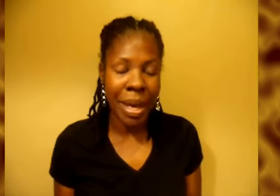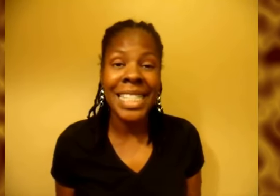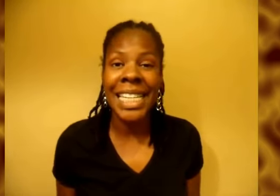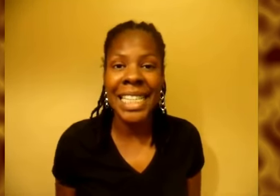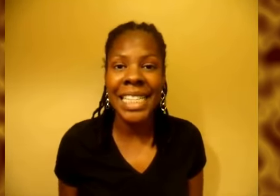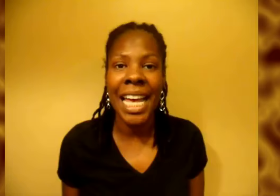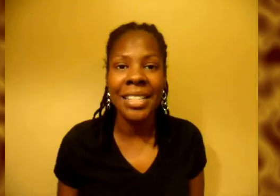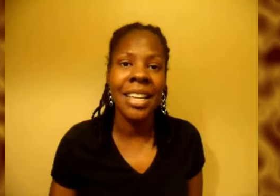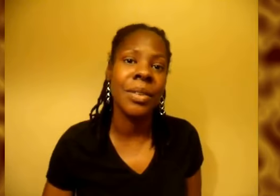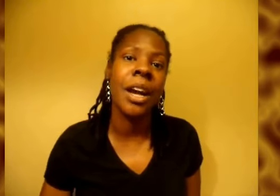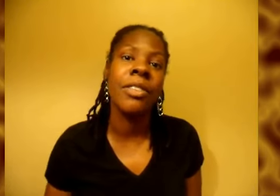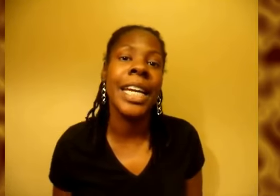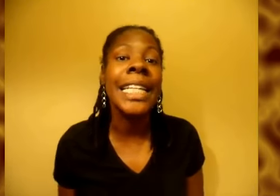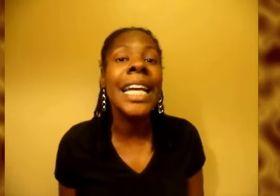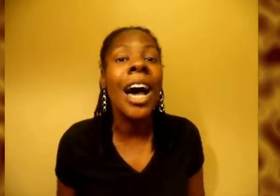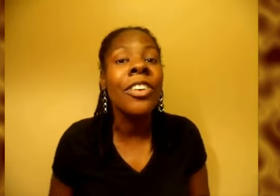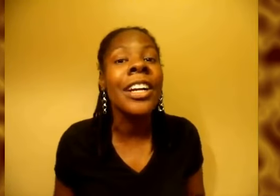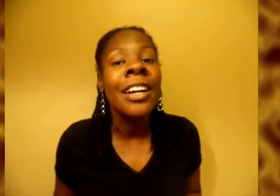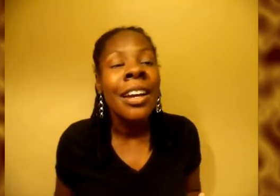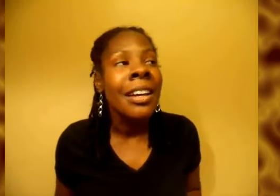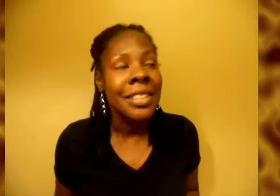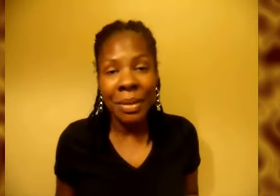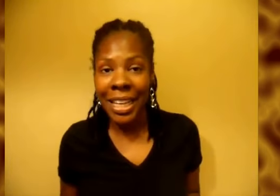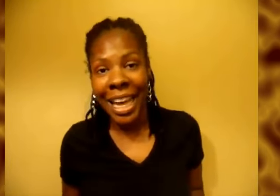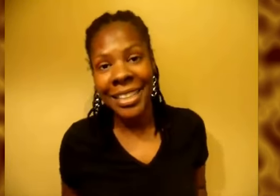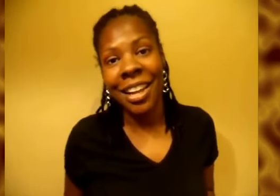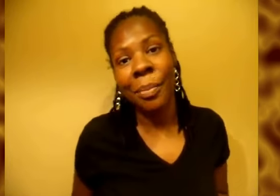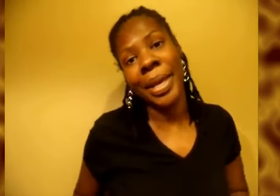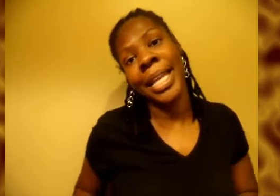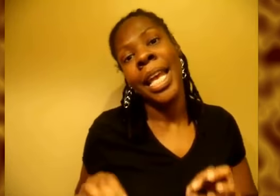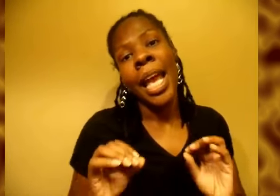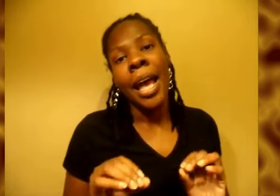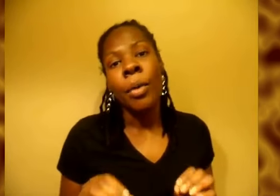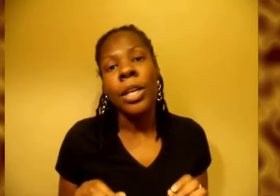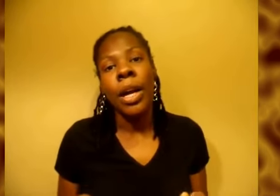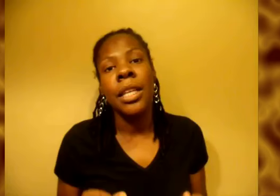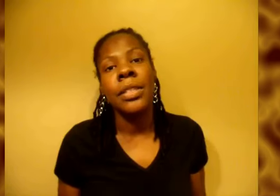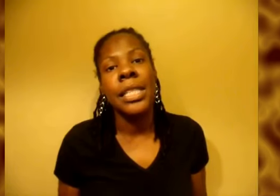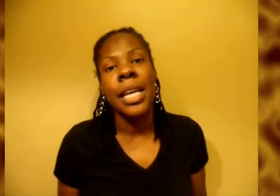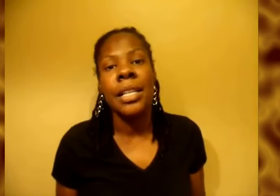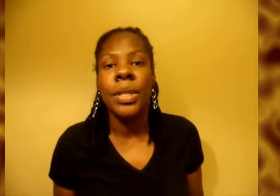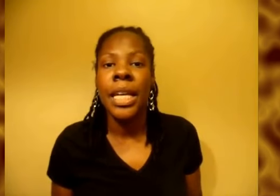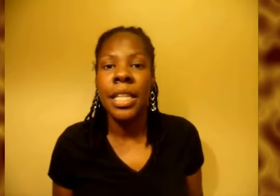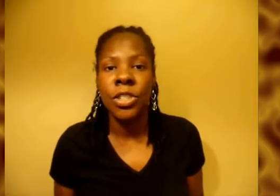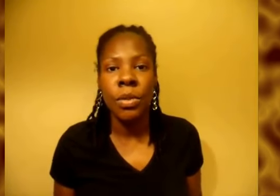about 16 signs. I don't want to over stimulate you guys at all, but I want you all to use these signs with kids that you